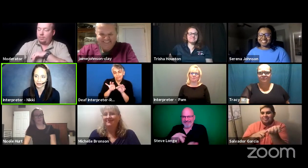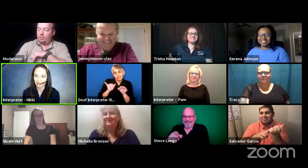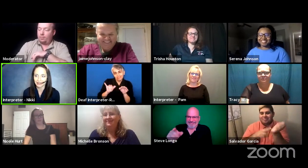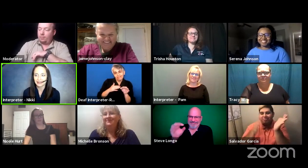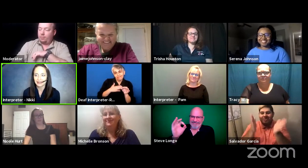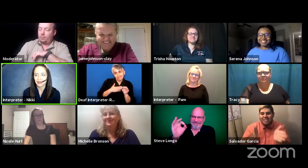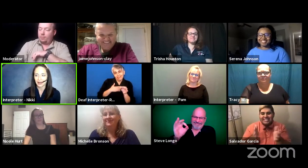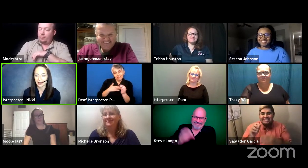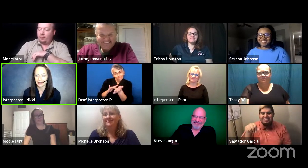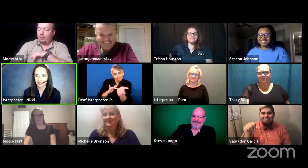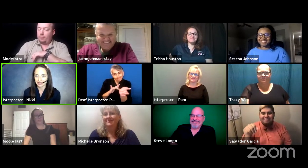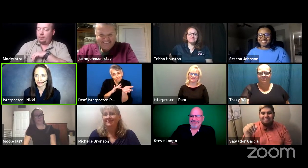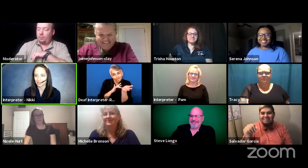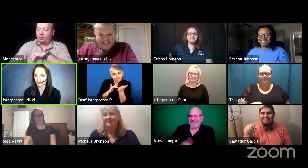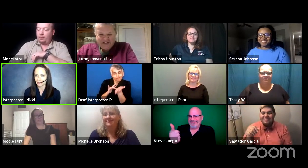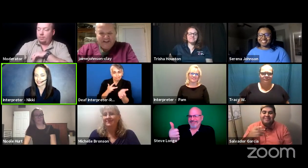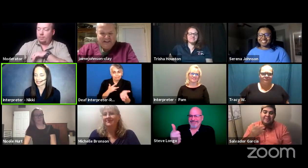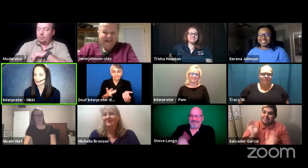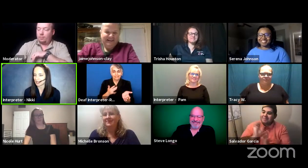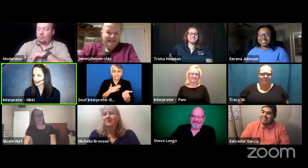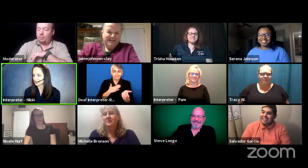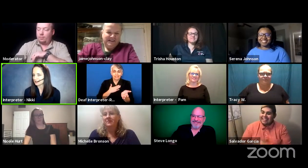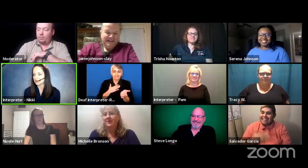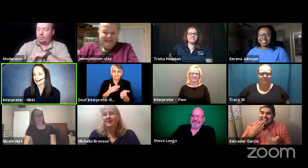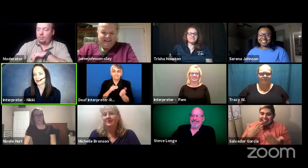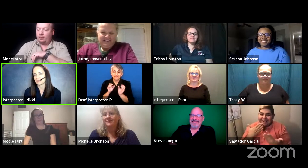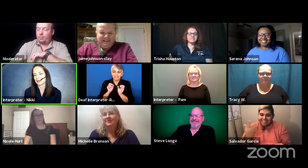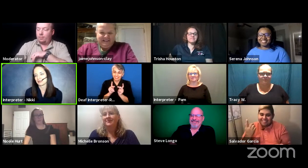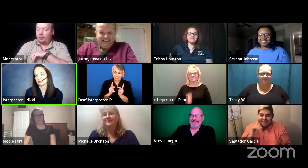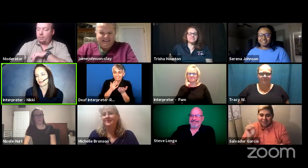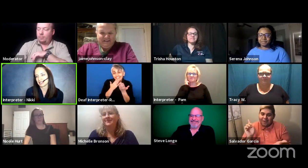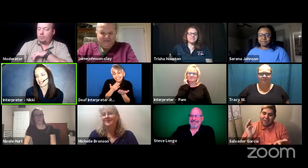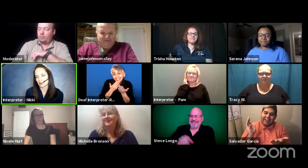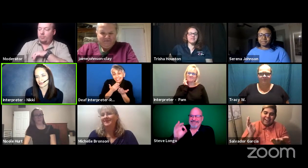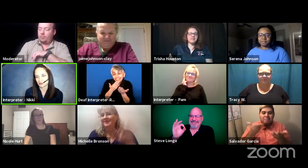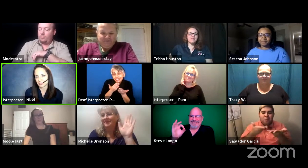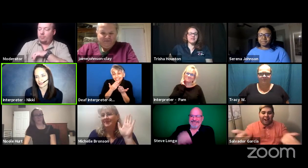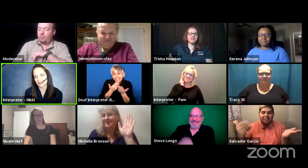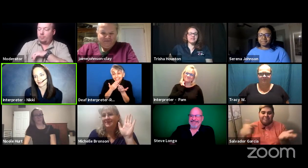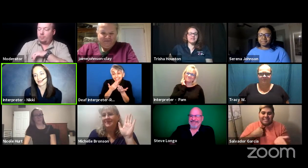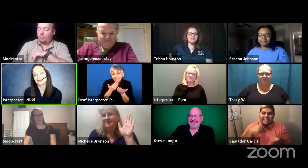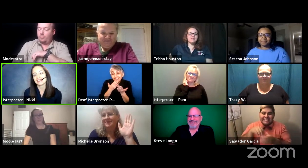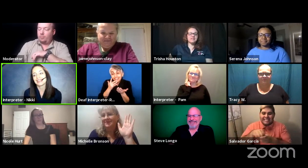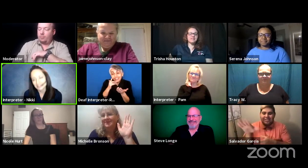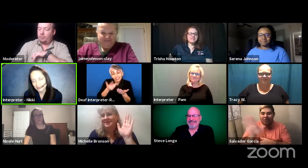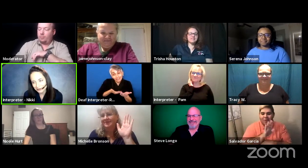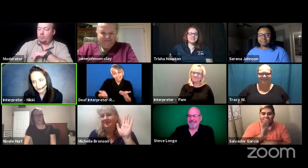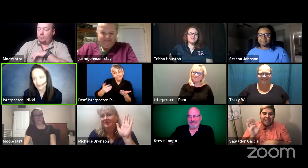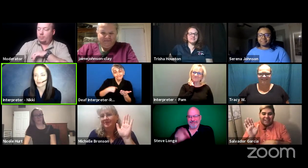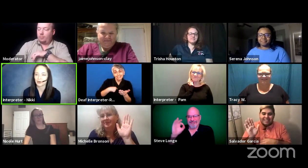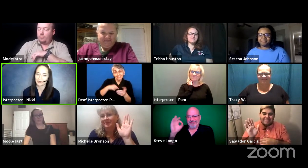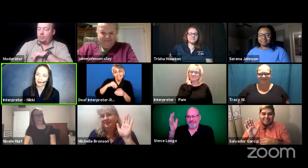okay. I try to keep track of people and keep a pulse of what's going on. So anyway, thank you for the warm